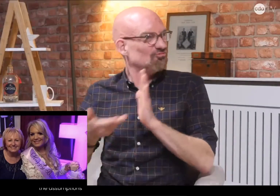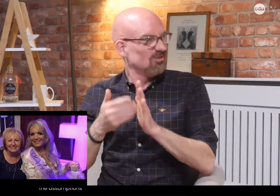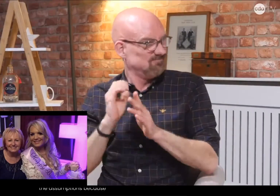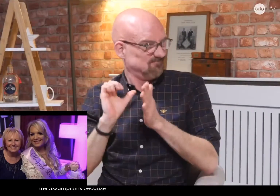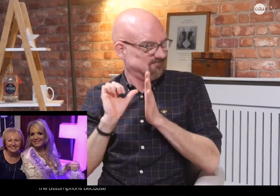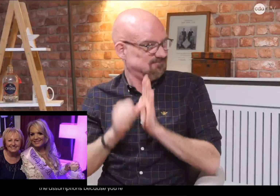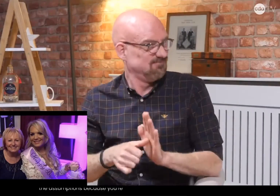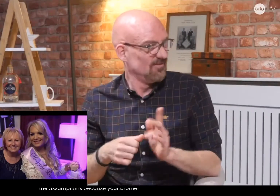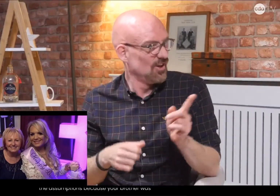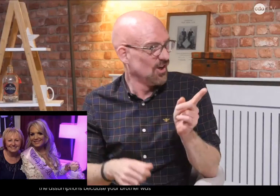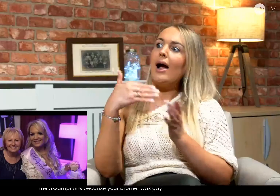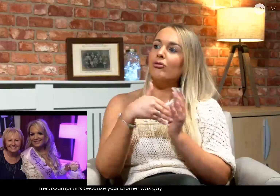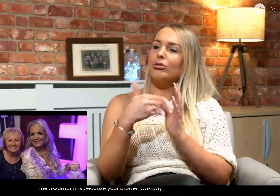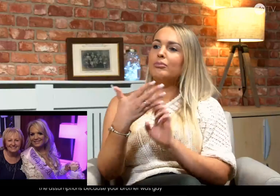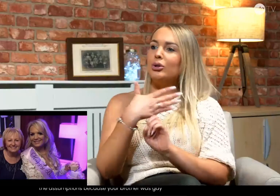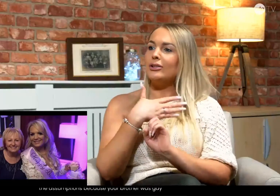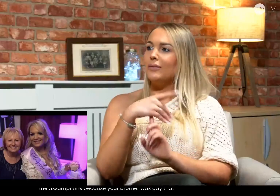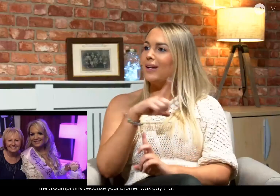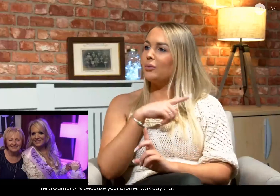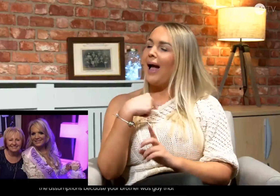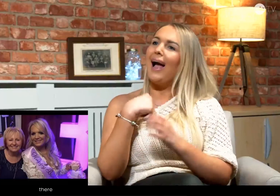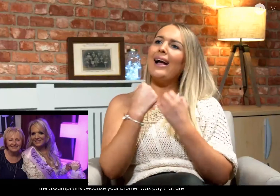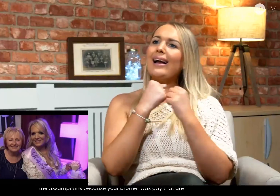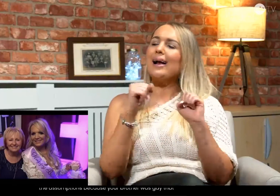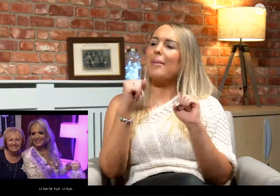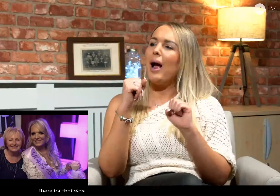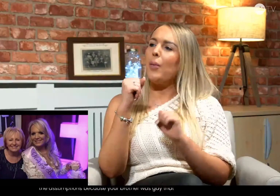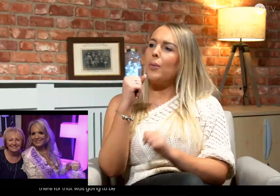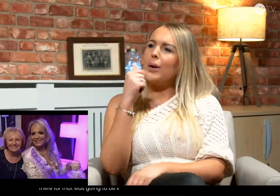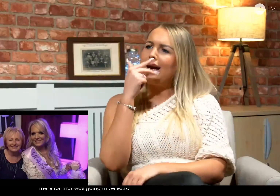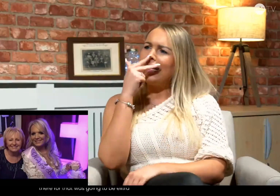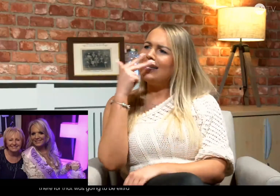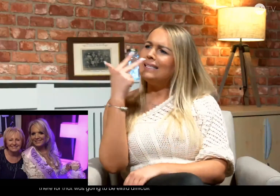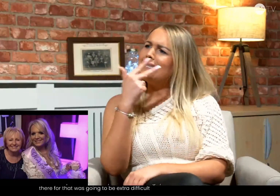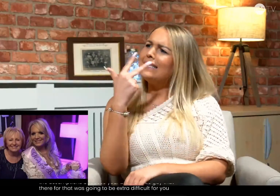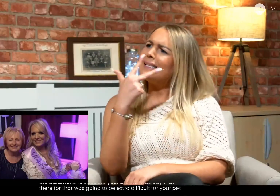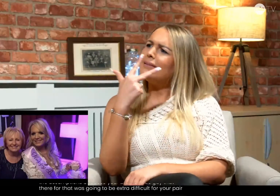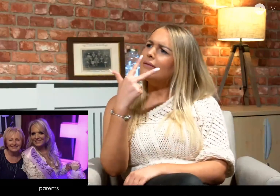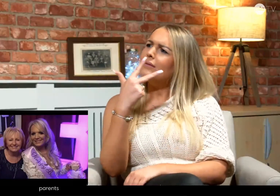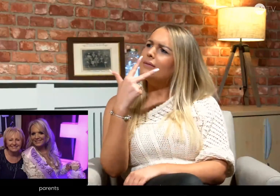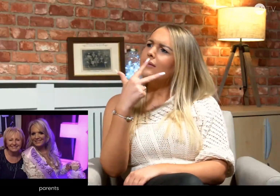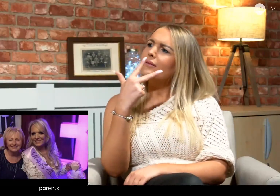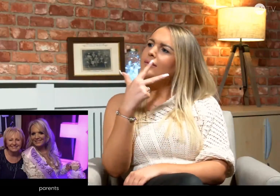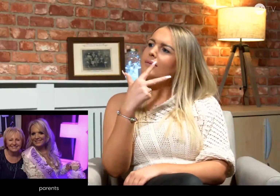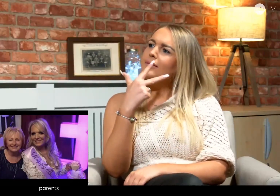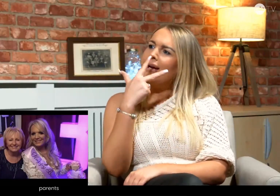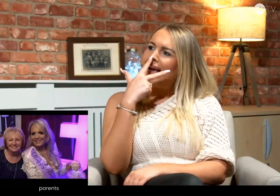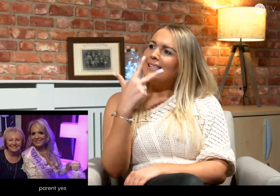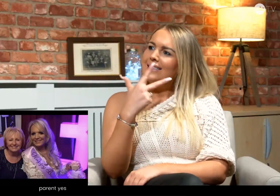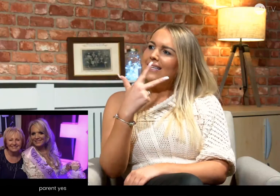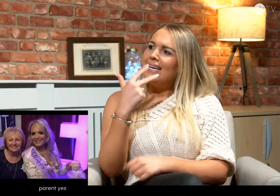that therefore it was going to be extra difficult for your parents. Yes, because my brother came out when he was